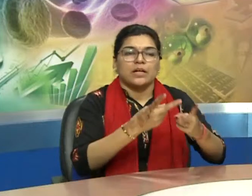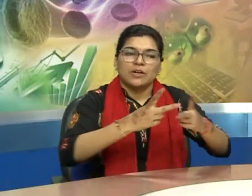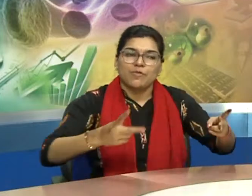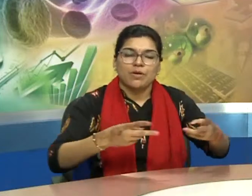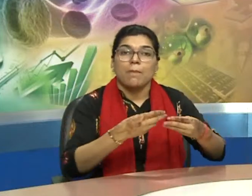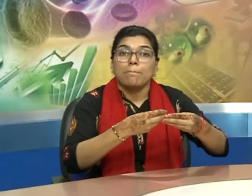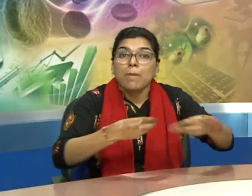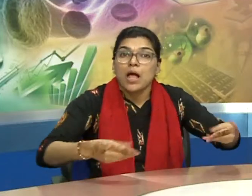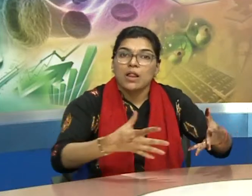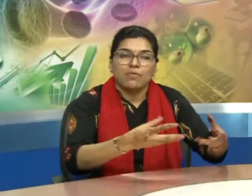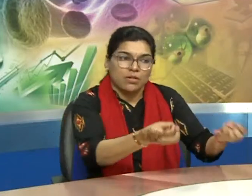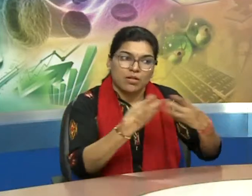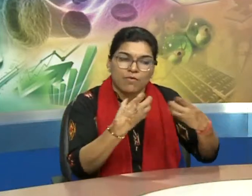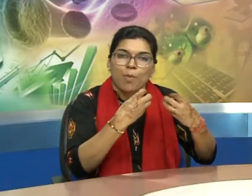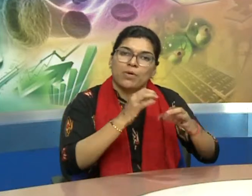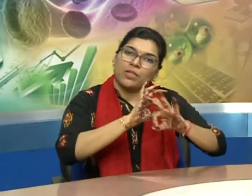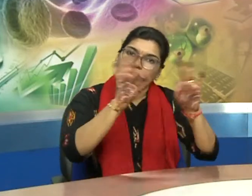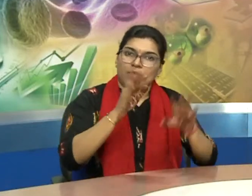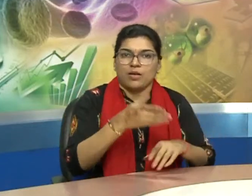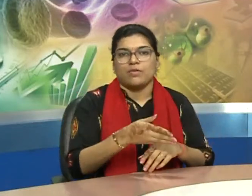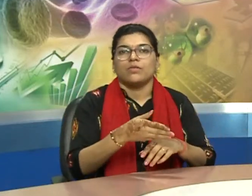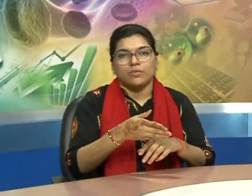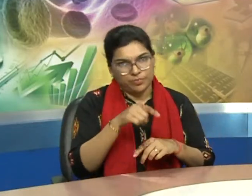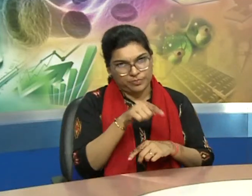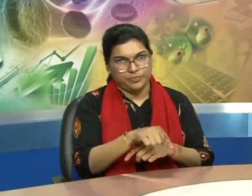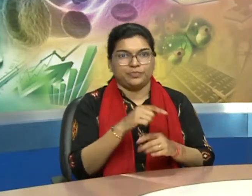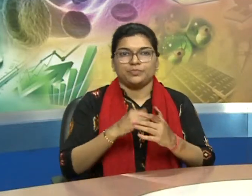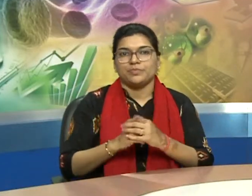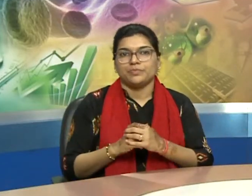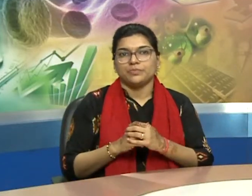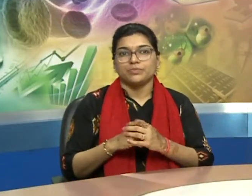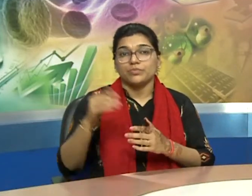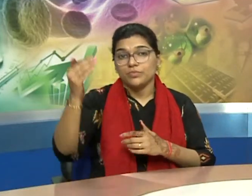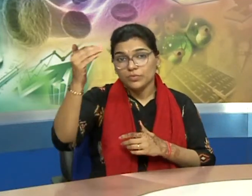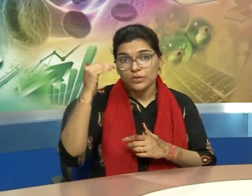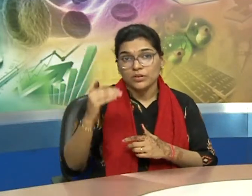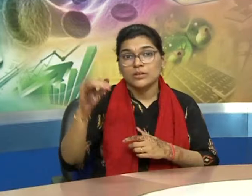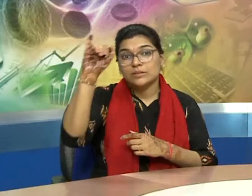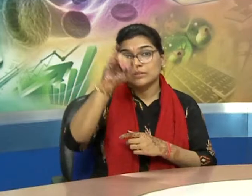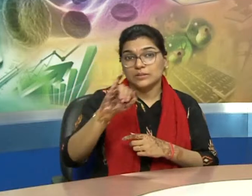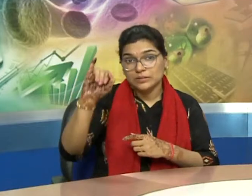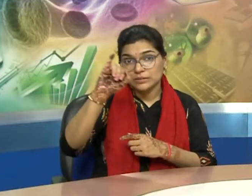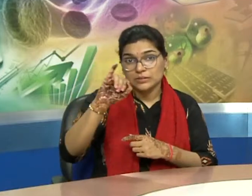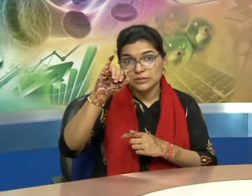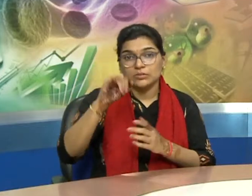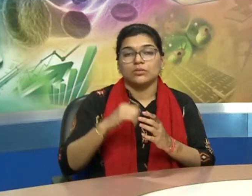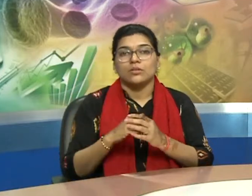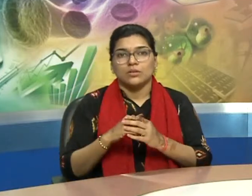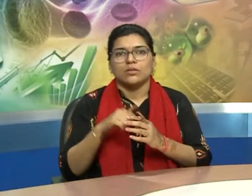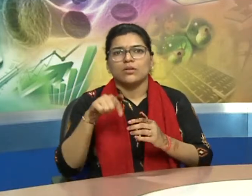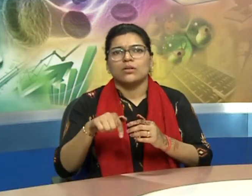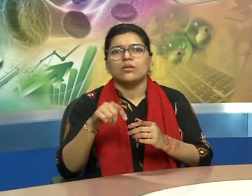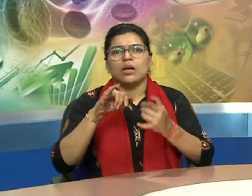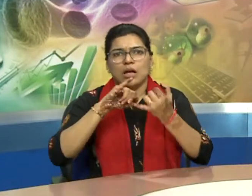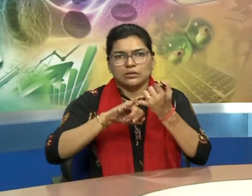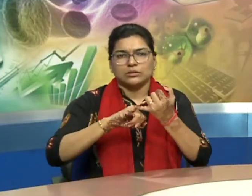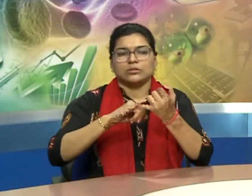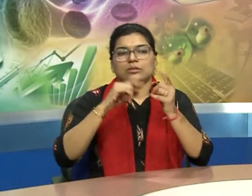Just like we watch TV for the upcoming information, upcoming news, so accordingly, similarly, the CAS service